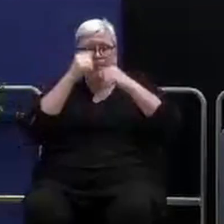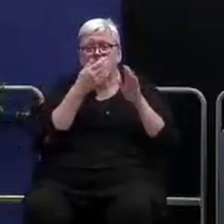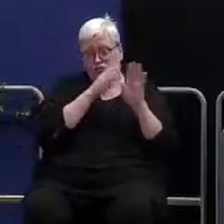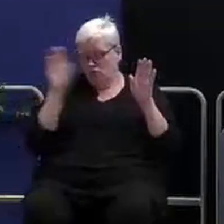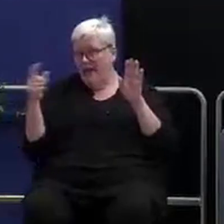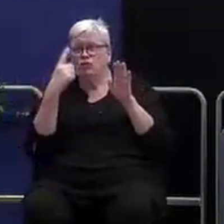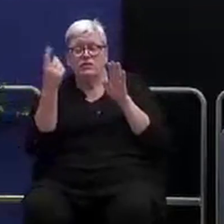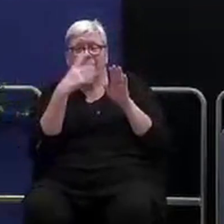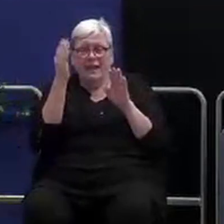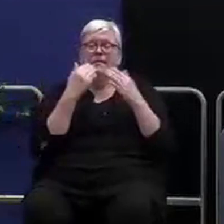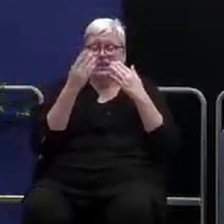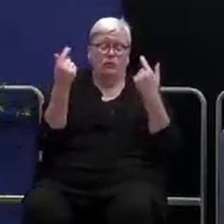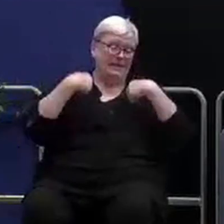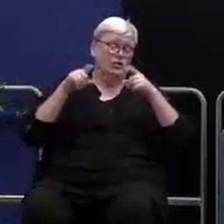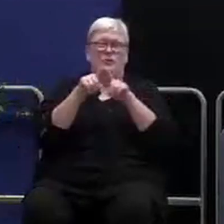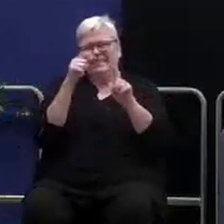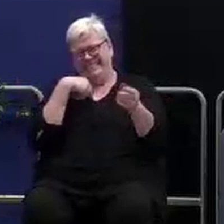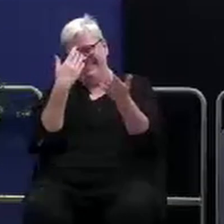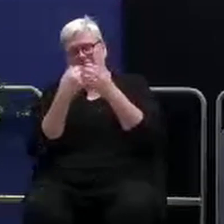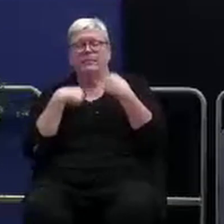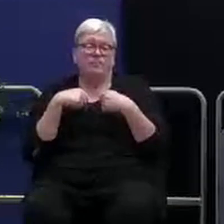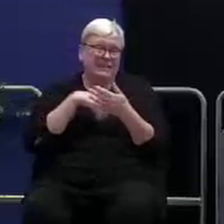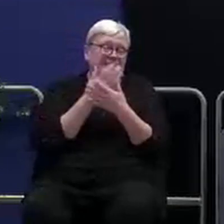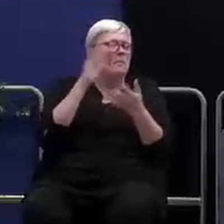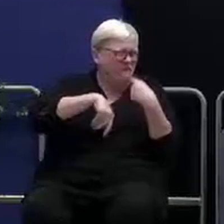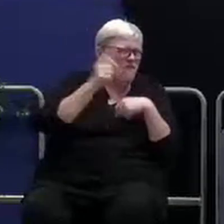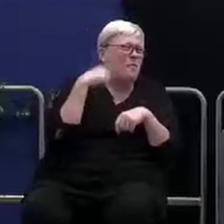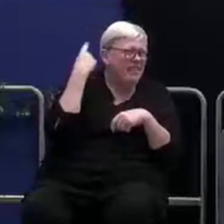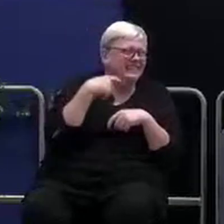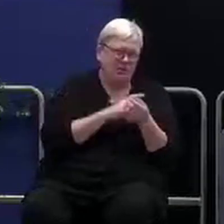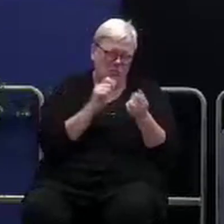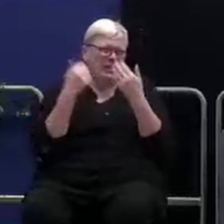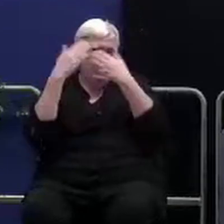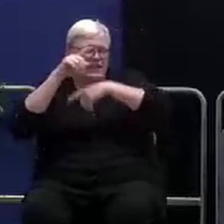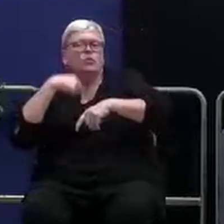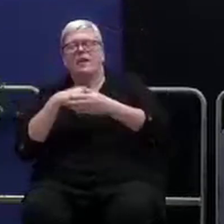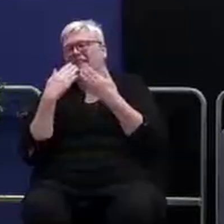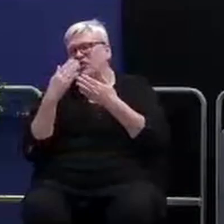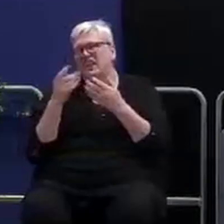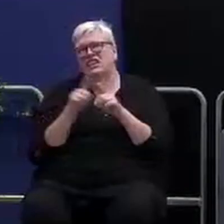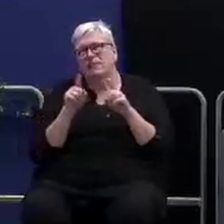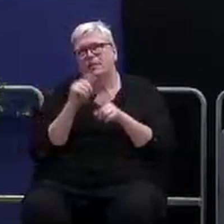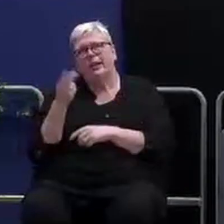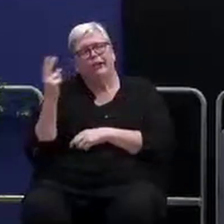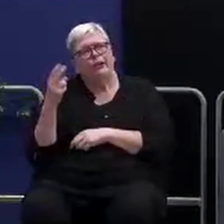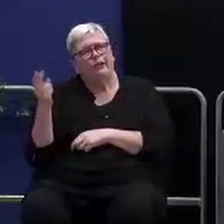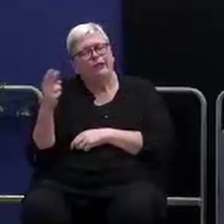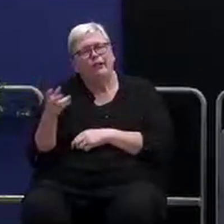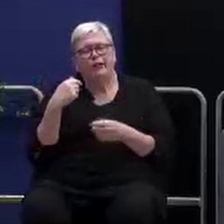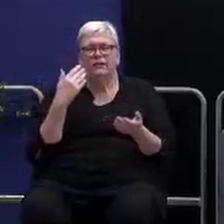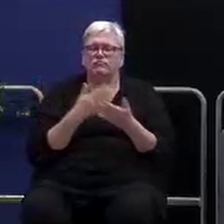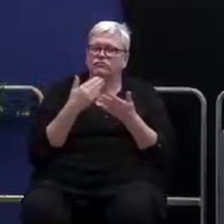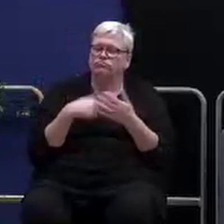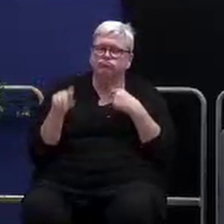yourself. Thank you. Me too. I'm just here until Monday. Thank you. The same conversations again and again, a lulling rhythm